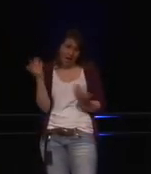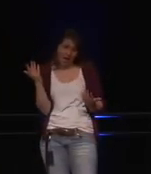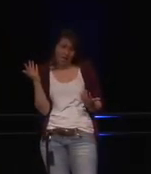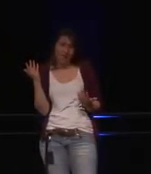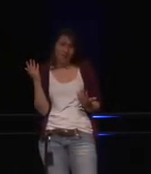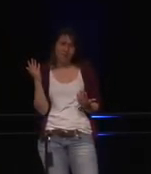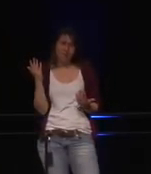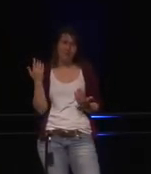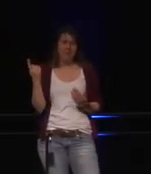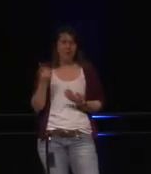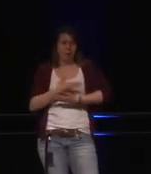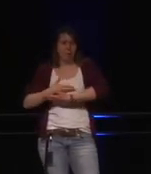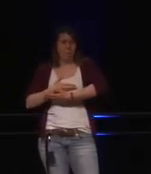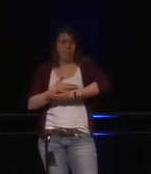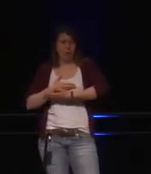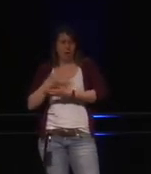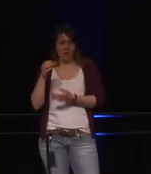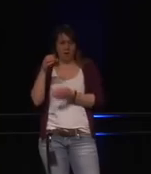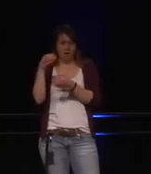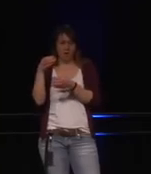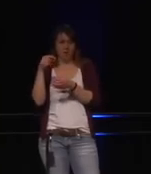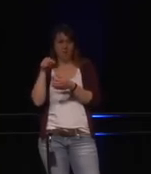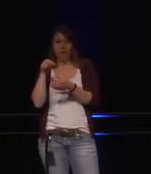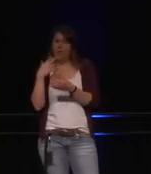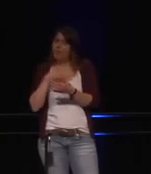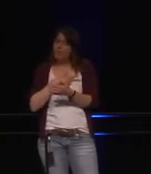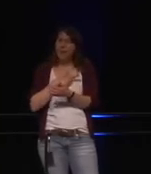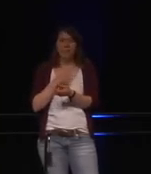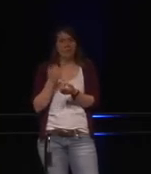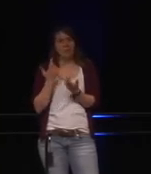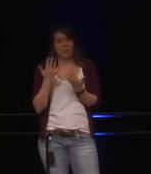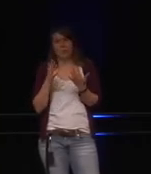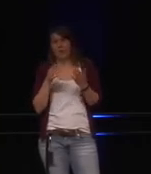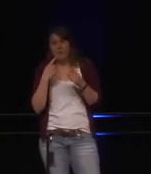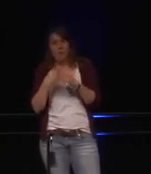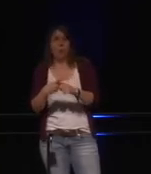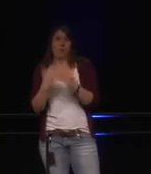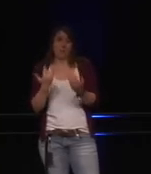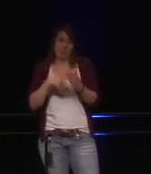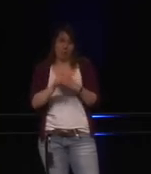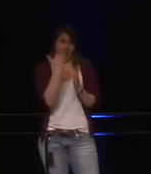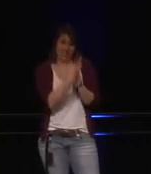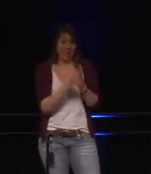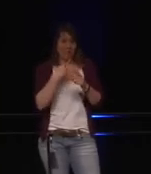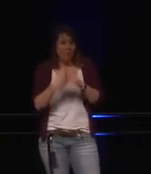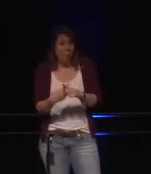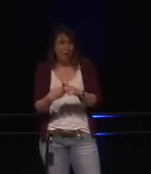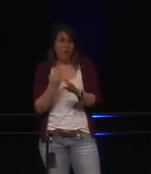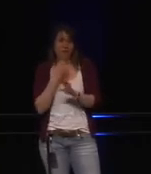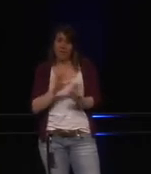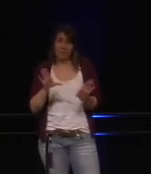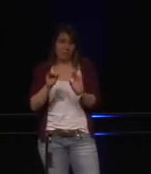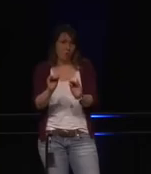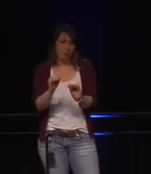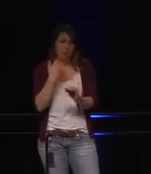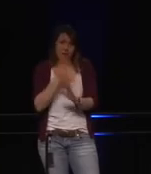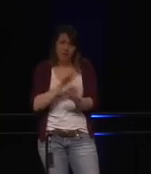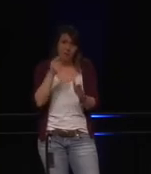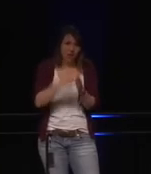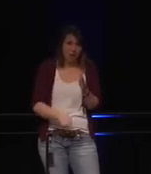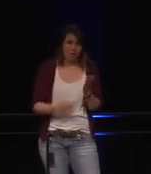a little bit about Kayla. You probably have heard of